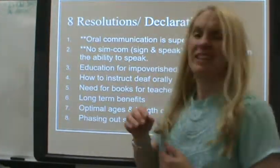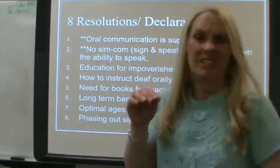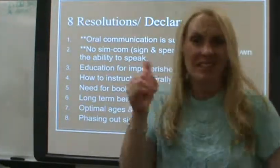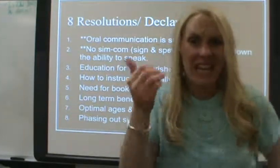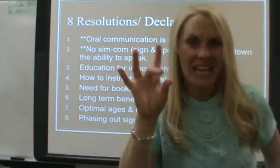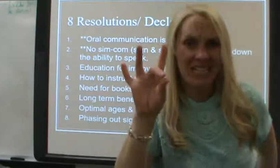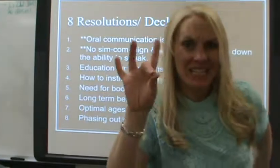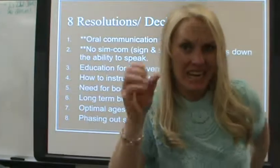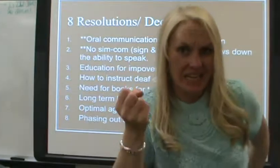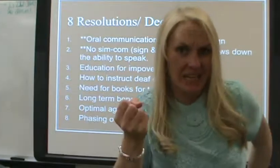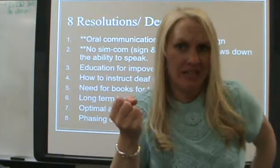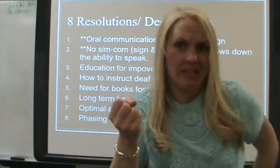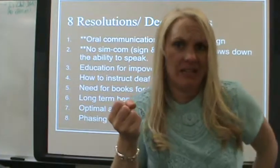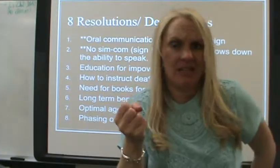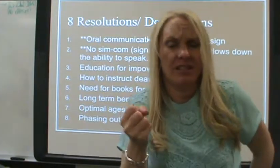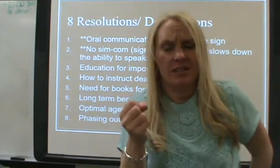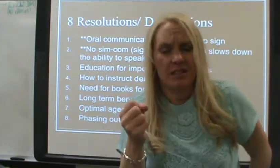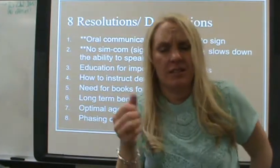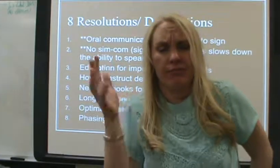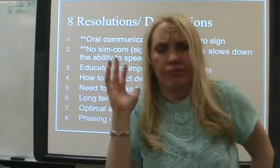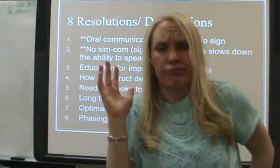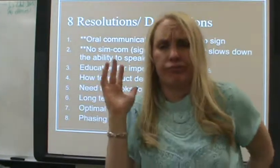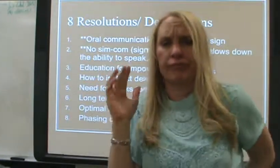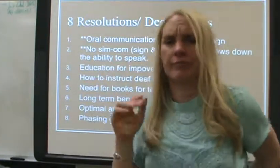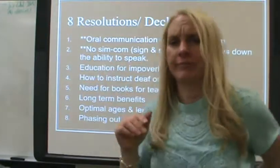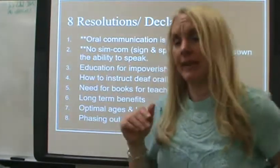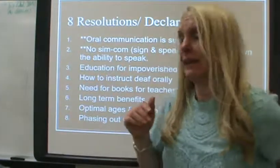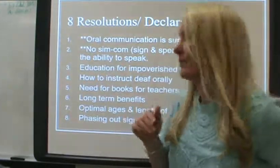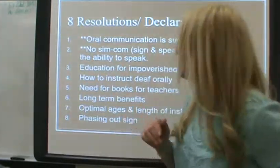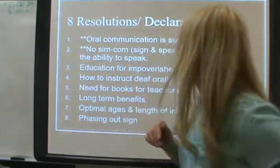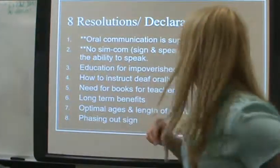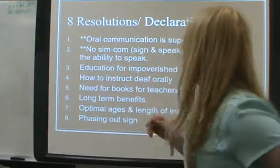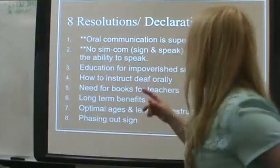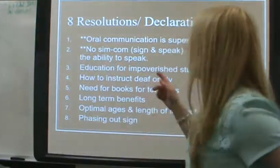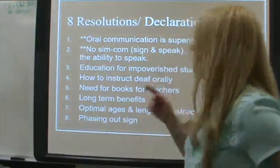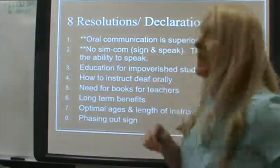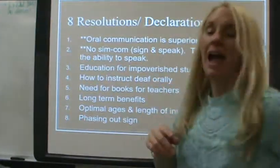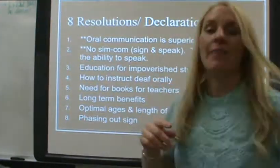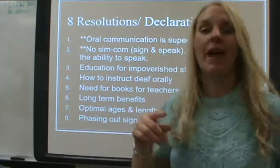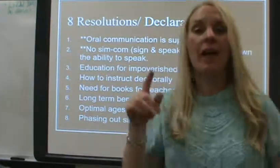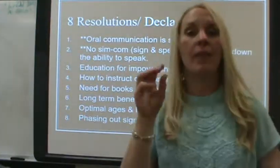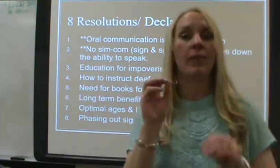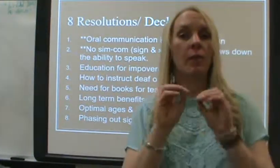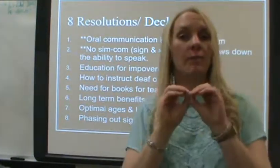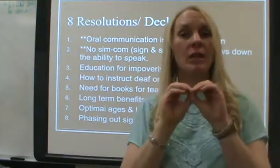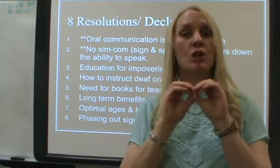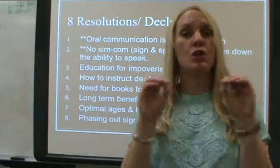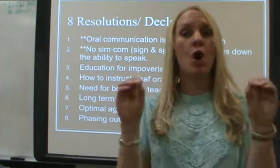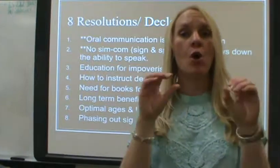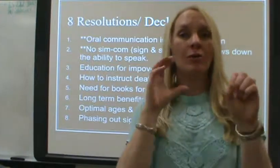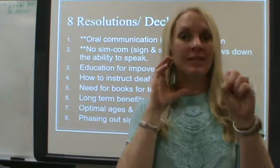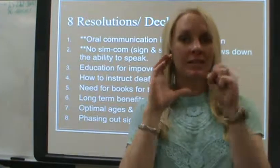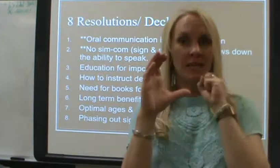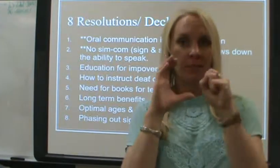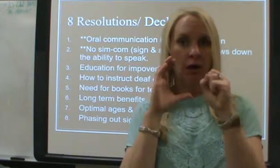This is 1880. This is, yeah. All right, and that there would be no